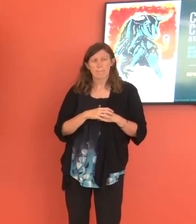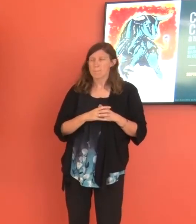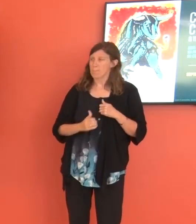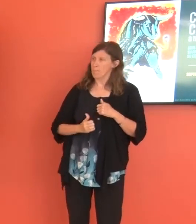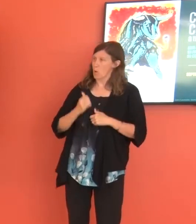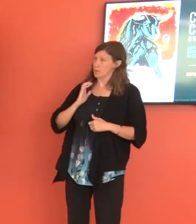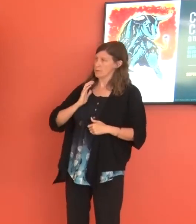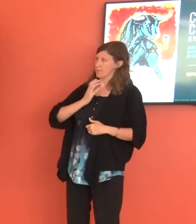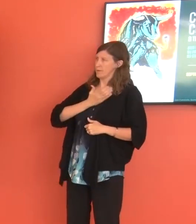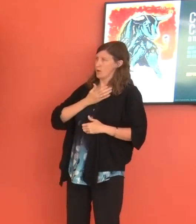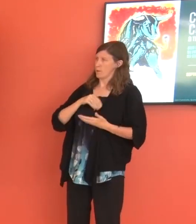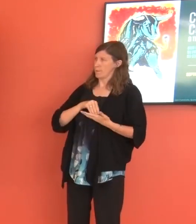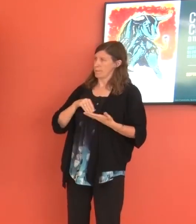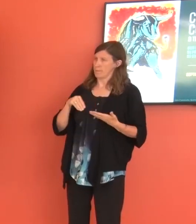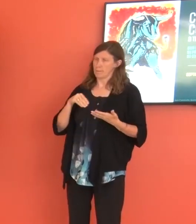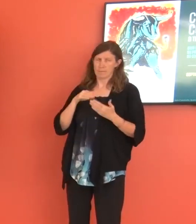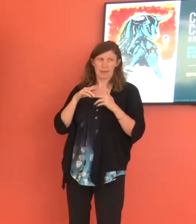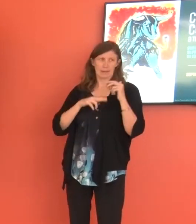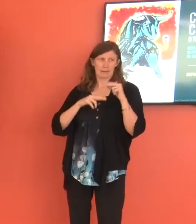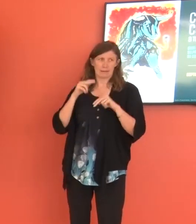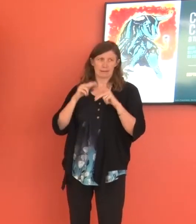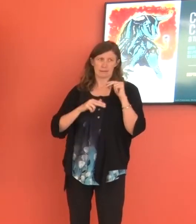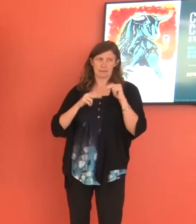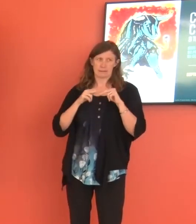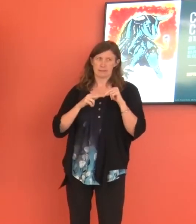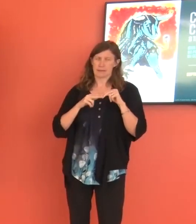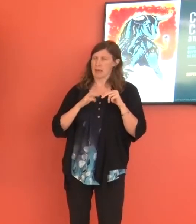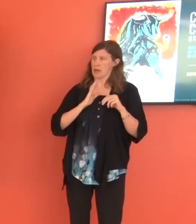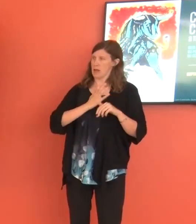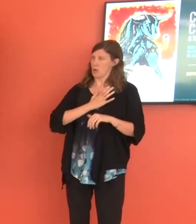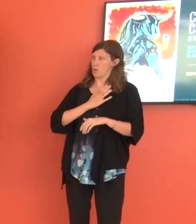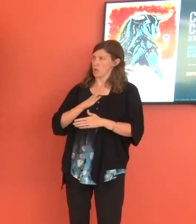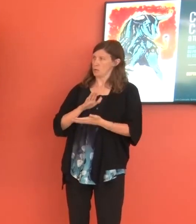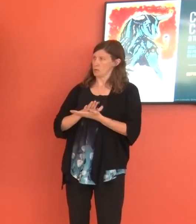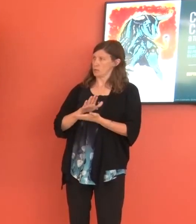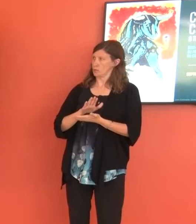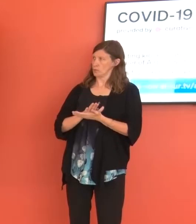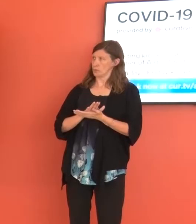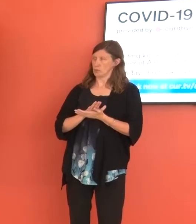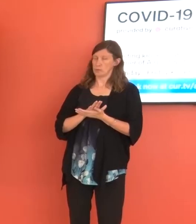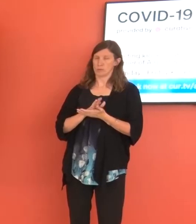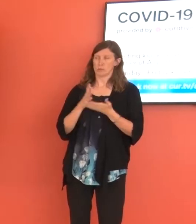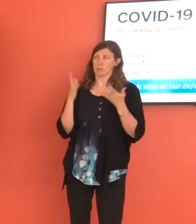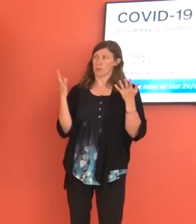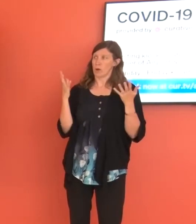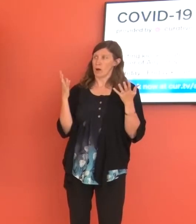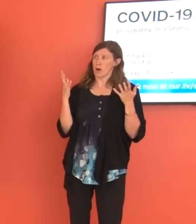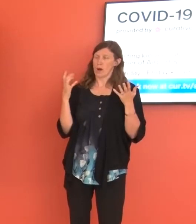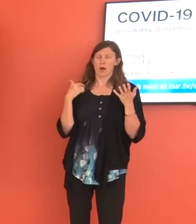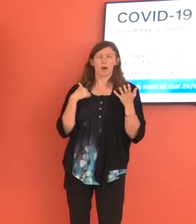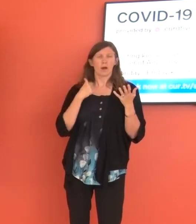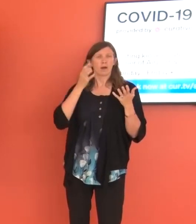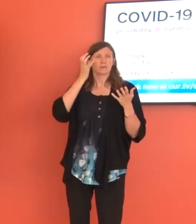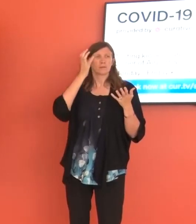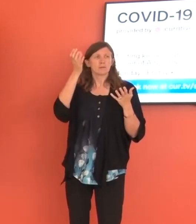most of our buildings on our campuses, were built with the concept that we were only going to